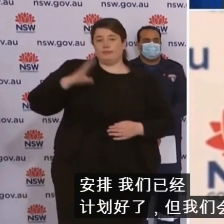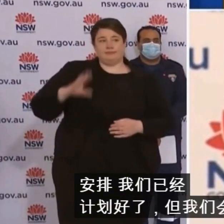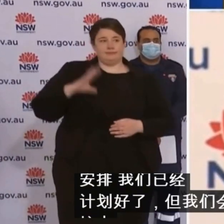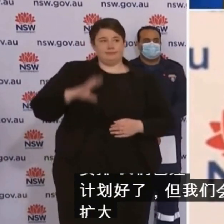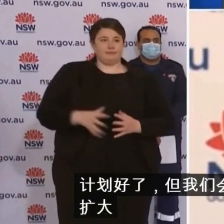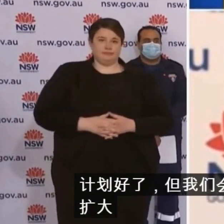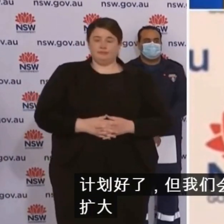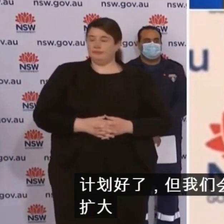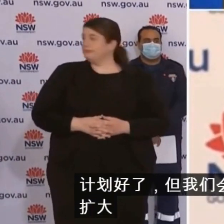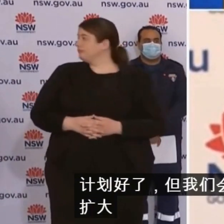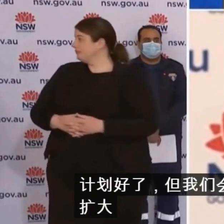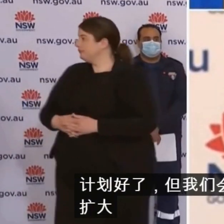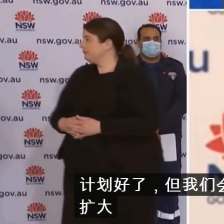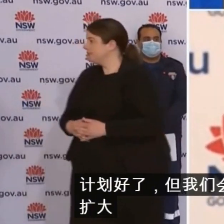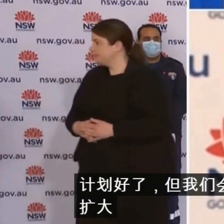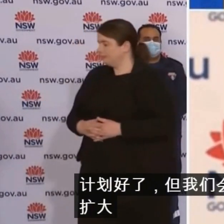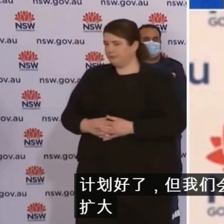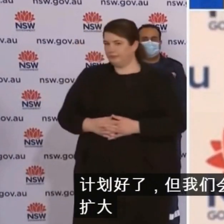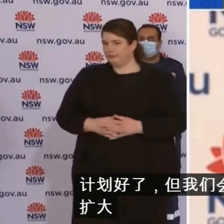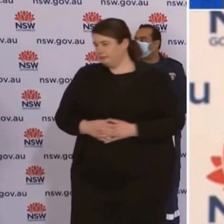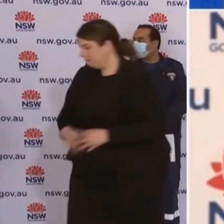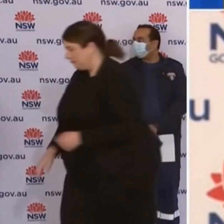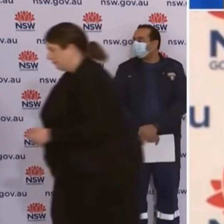Minister Hazzard to expand on that.